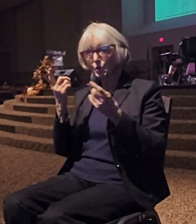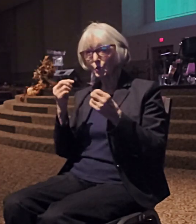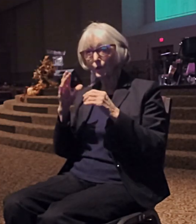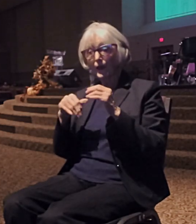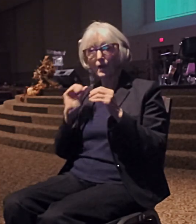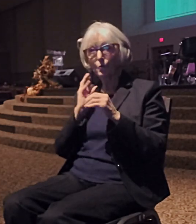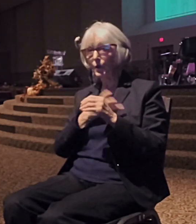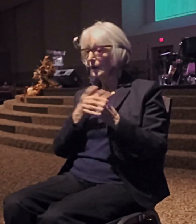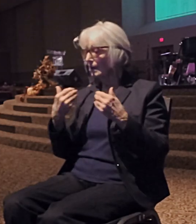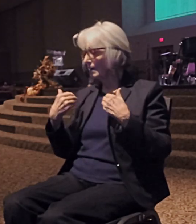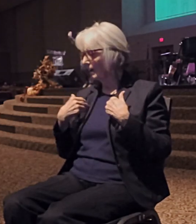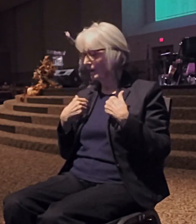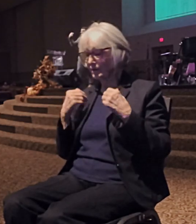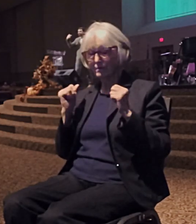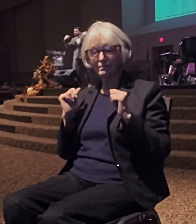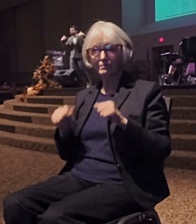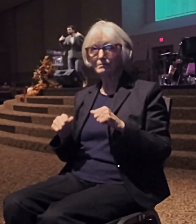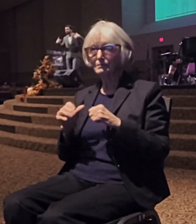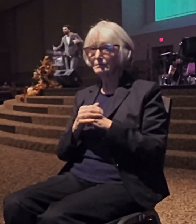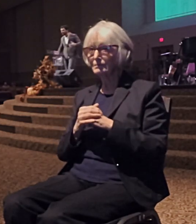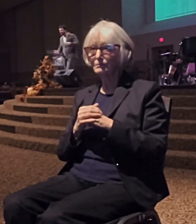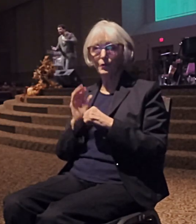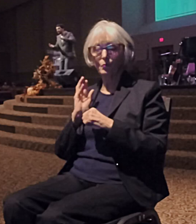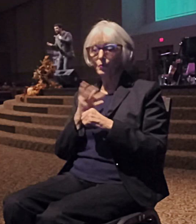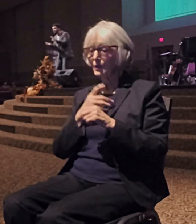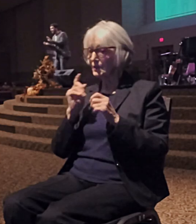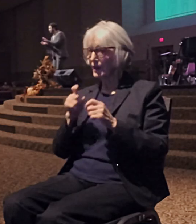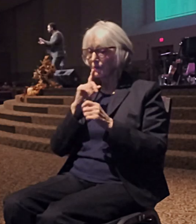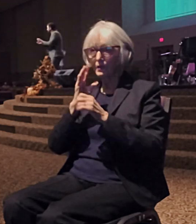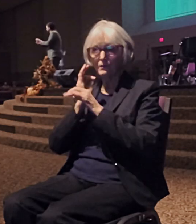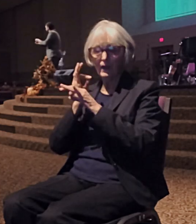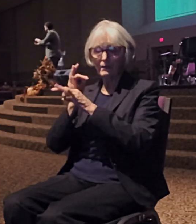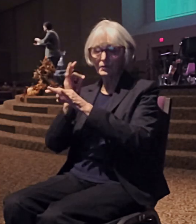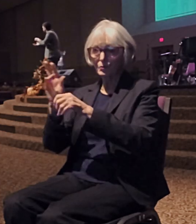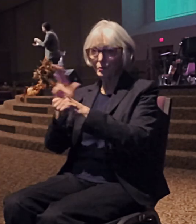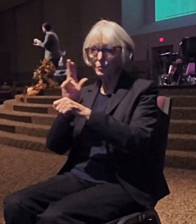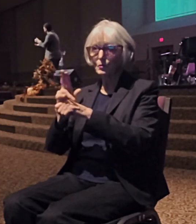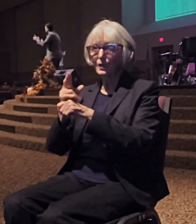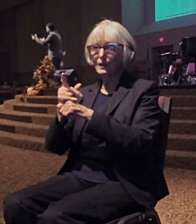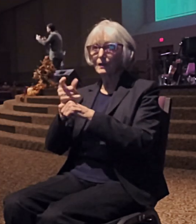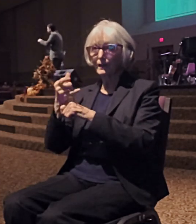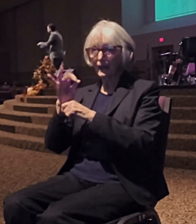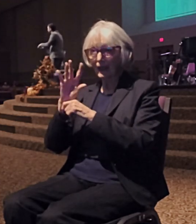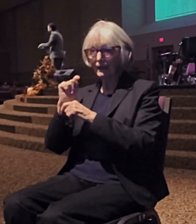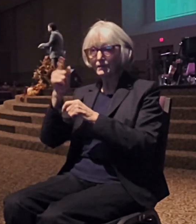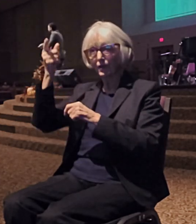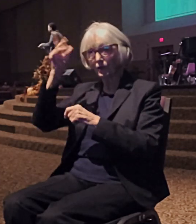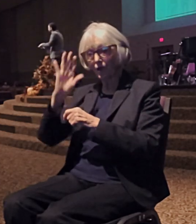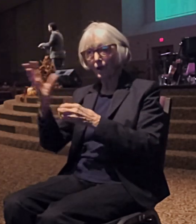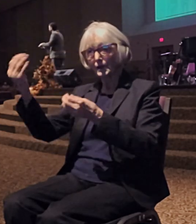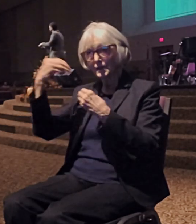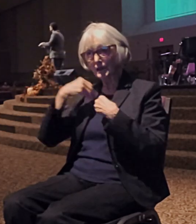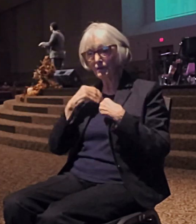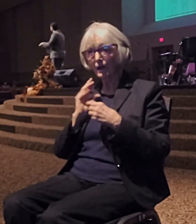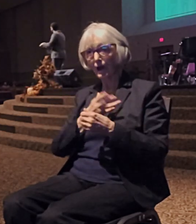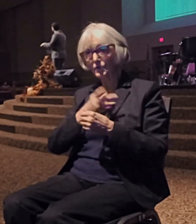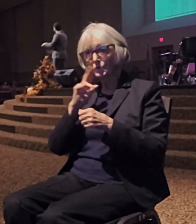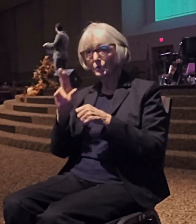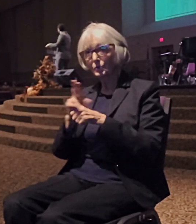we have capacity for. Our job is to be faithful, to employ the gifts God has given us, to do the ministry he's called us to do.